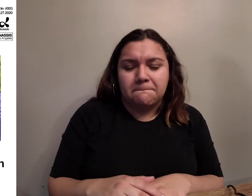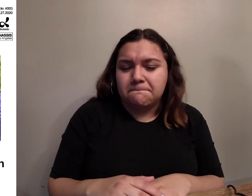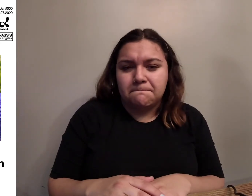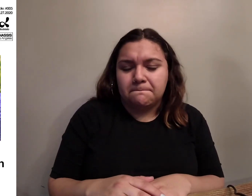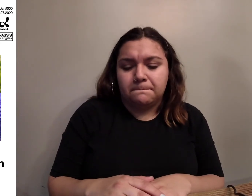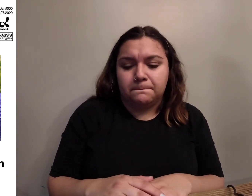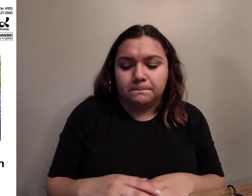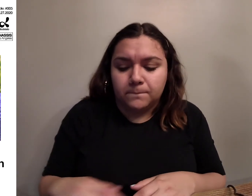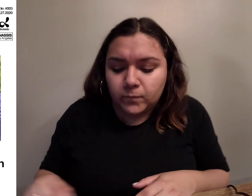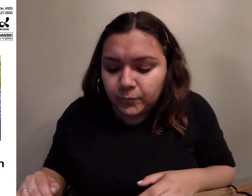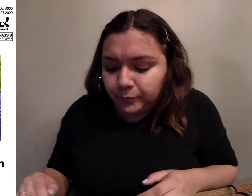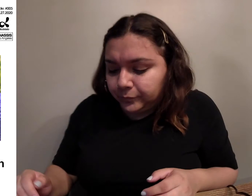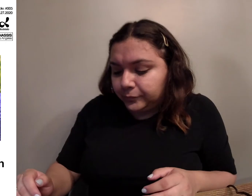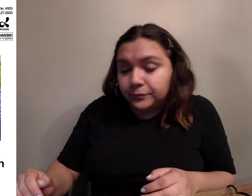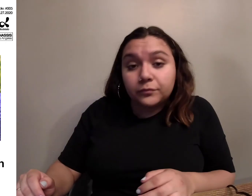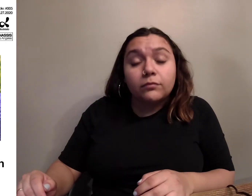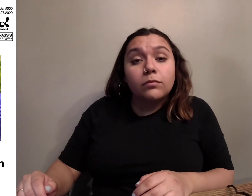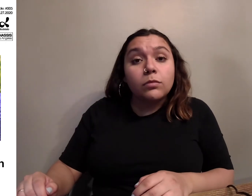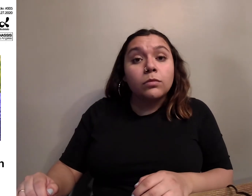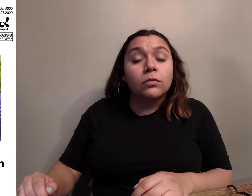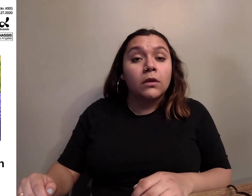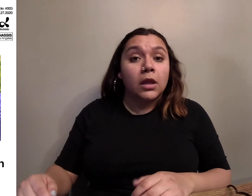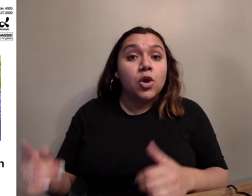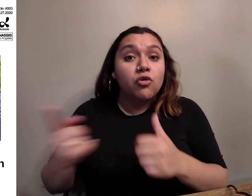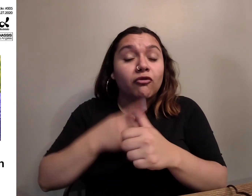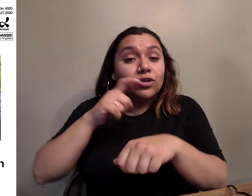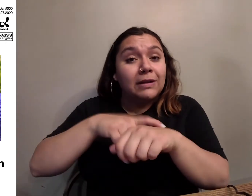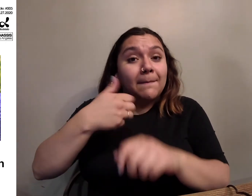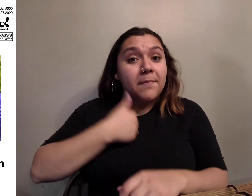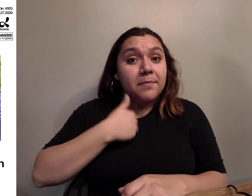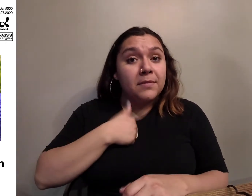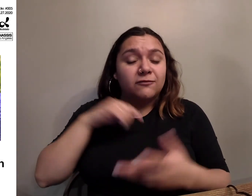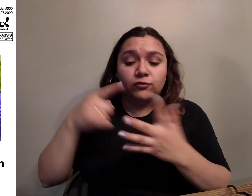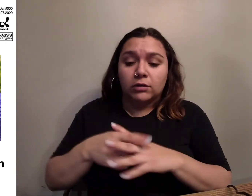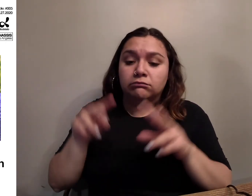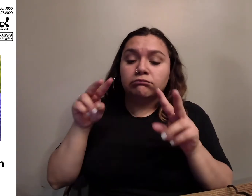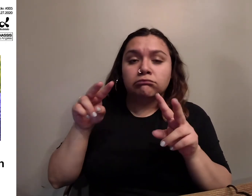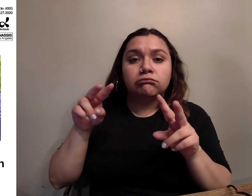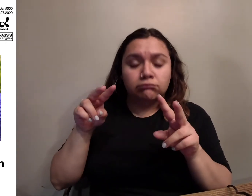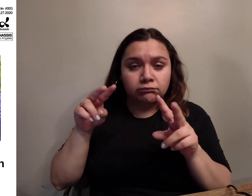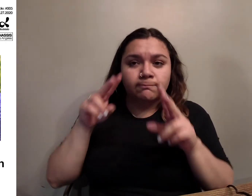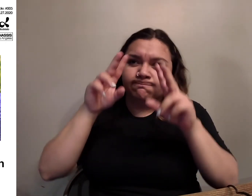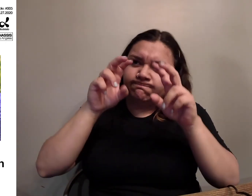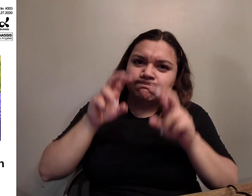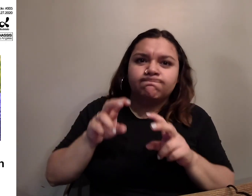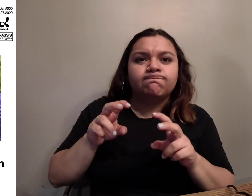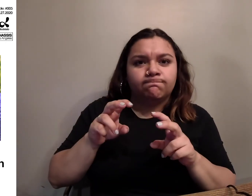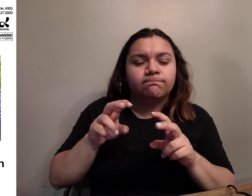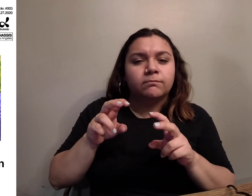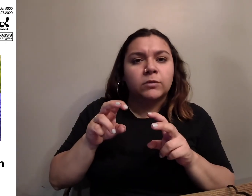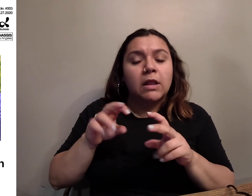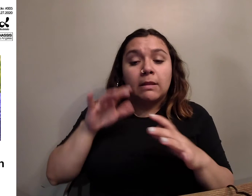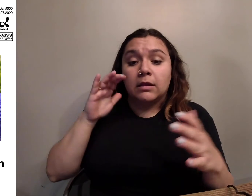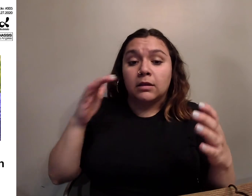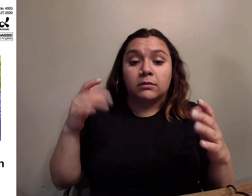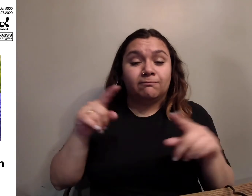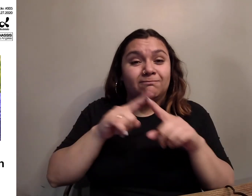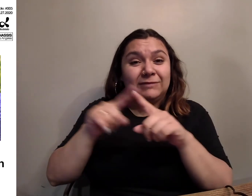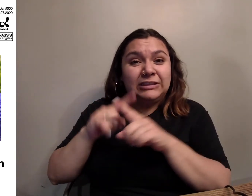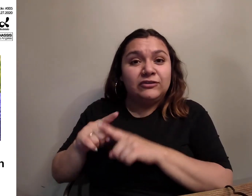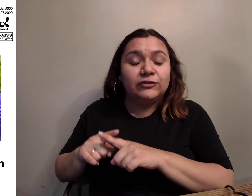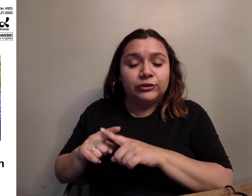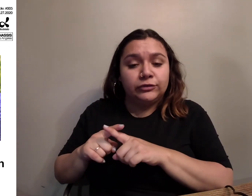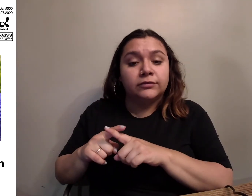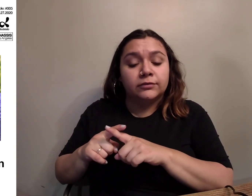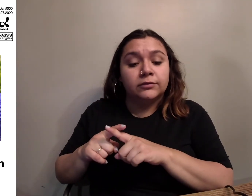And it's the first time that I started looking at the distinctions to be made